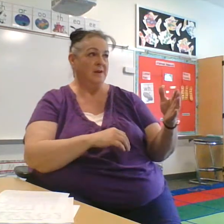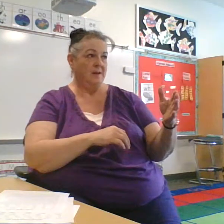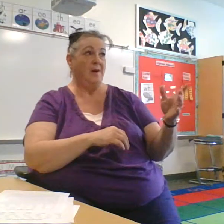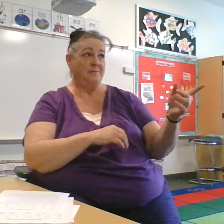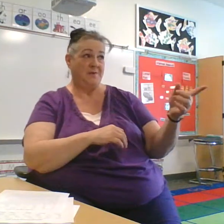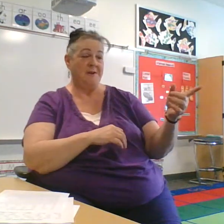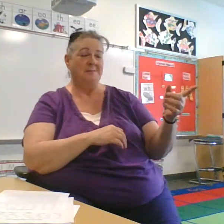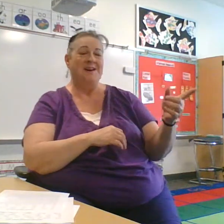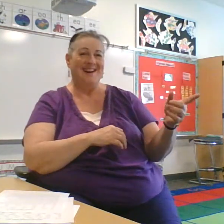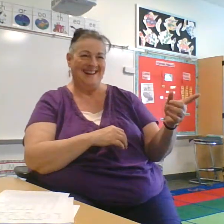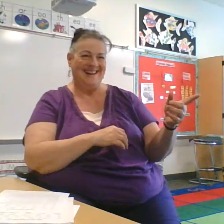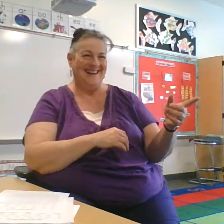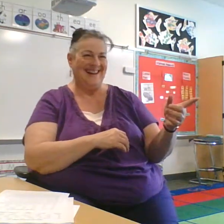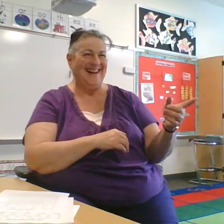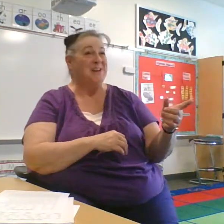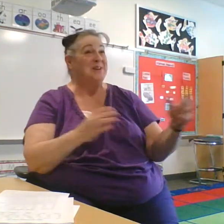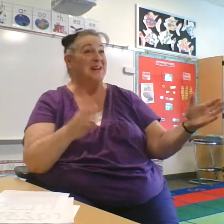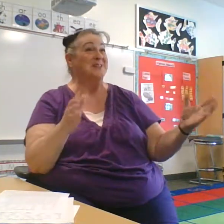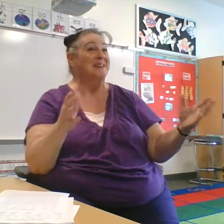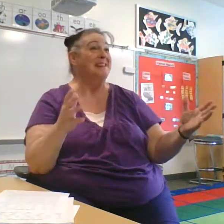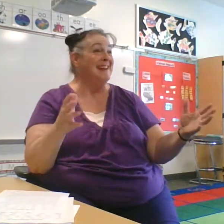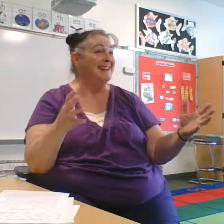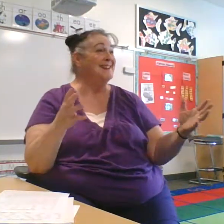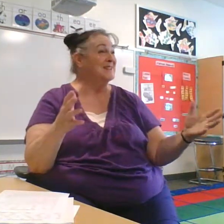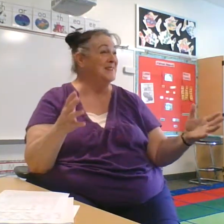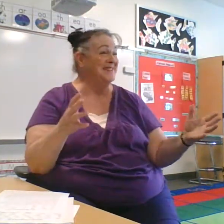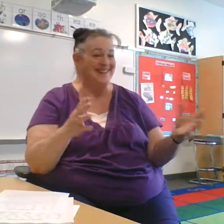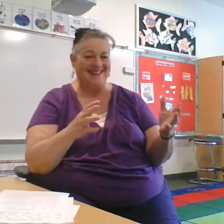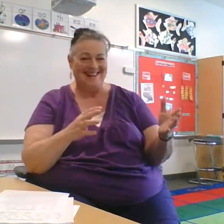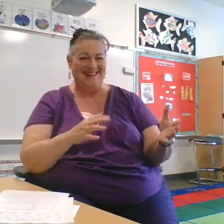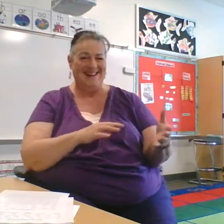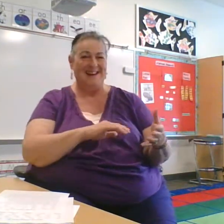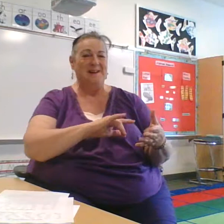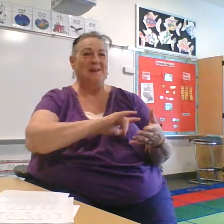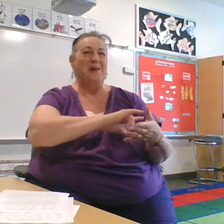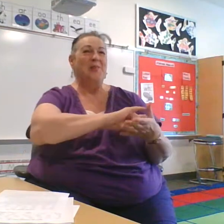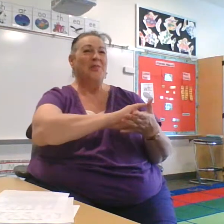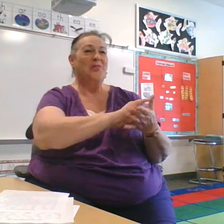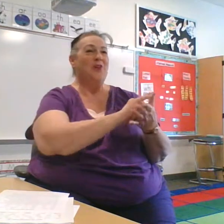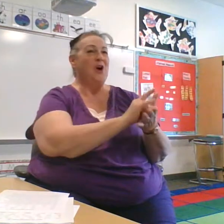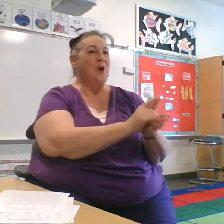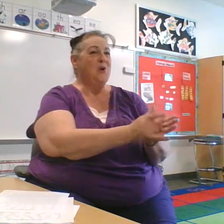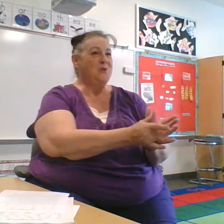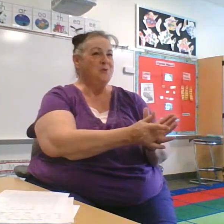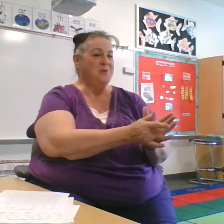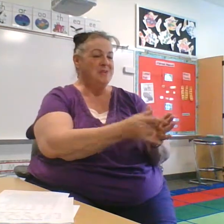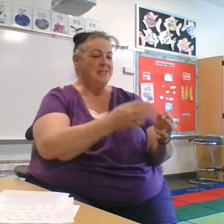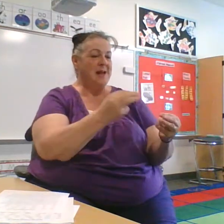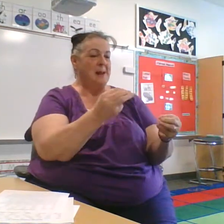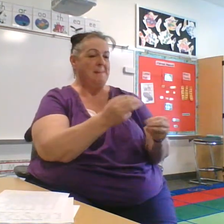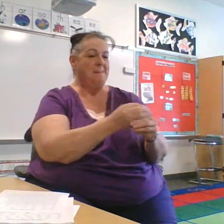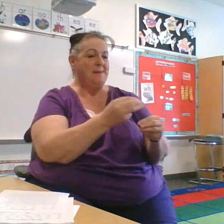Hard for him. Hard for him. You guys are getting the end. It's good. I know so. Those